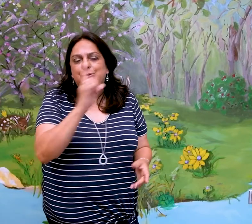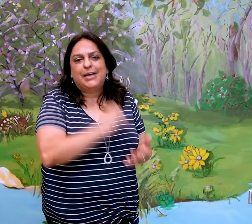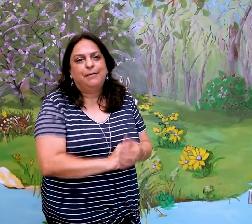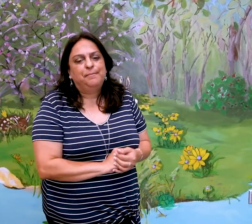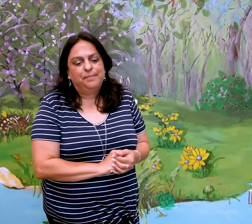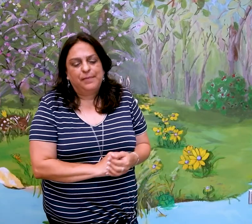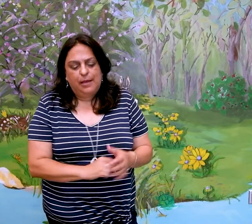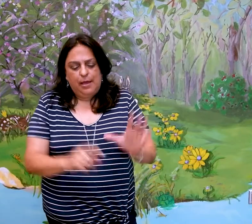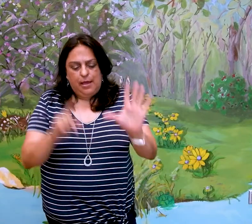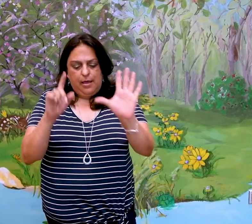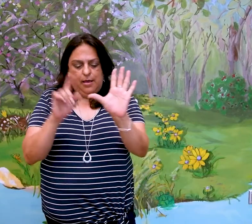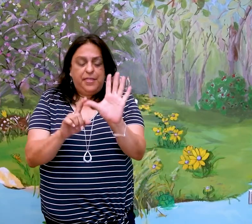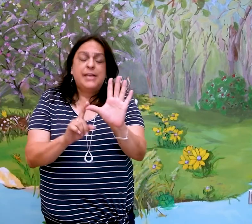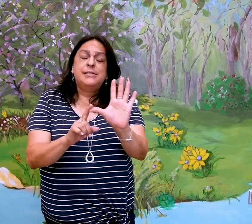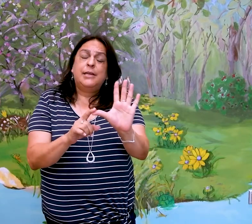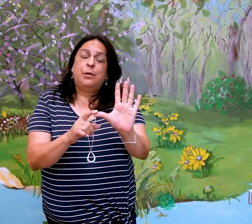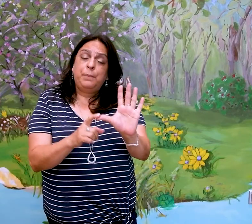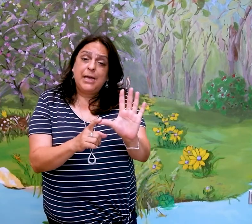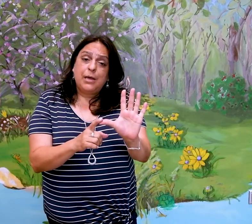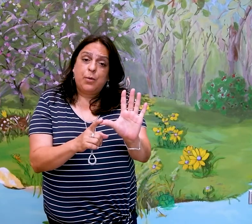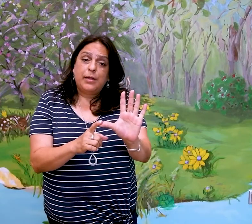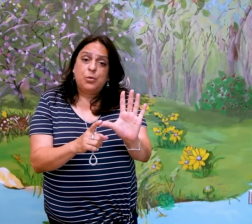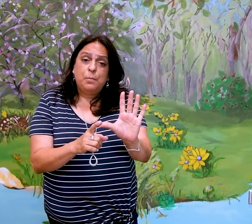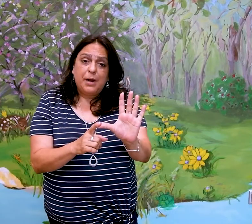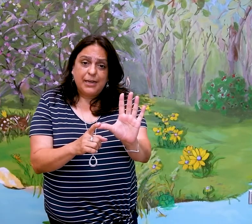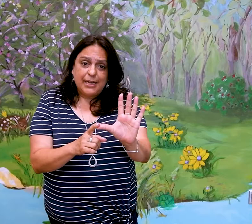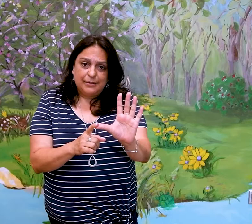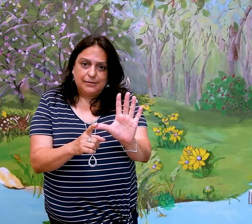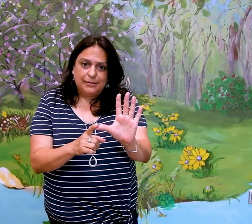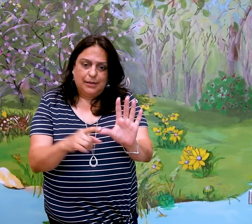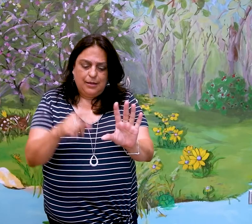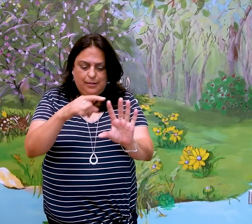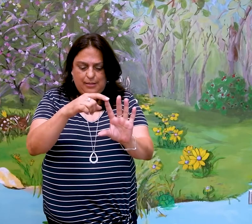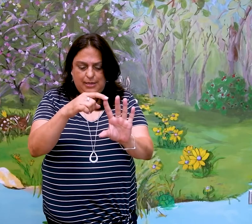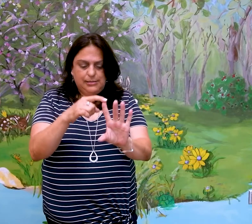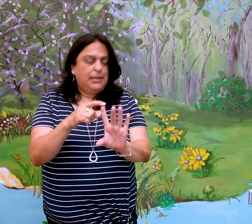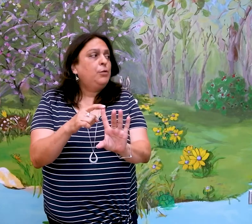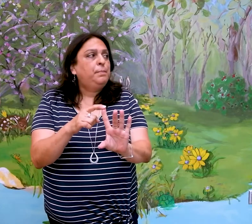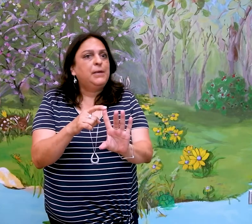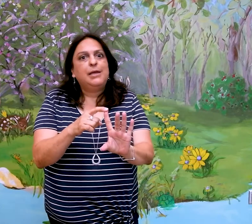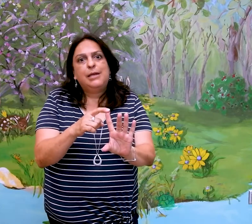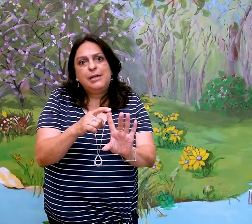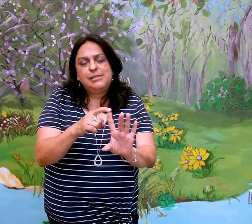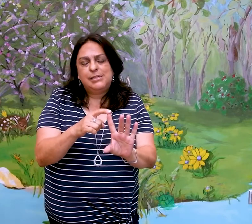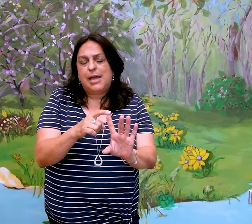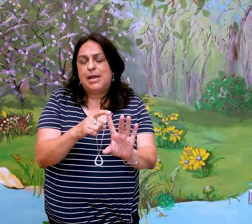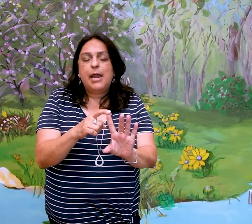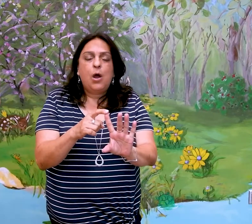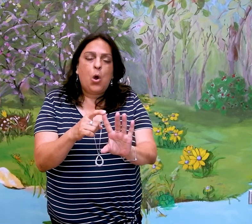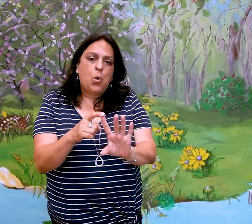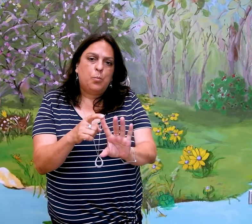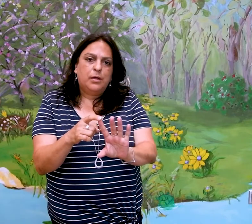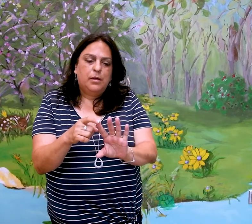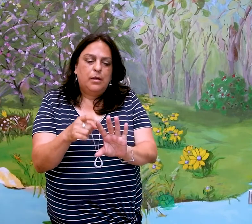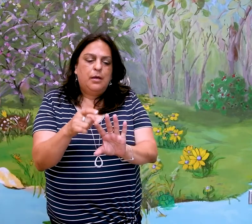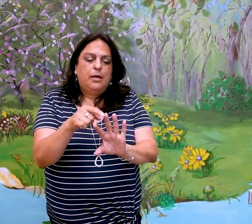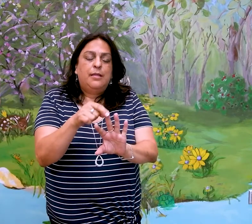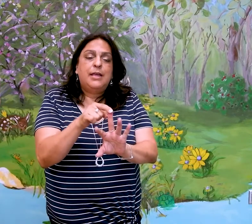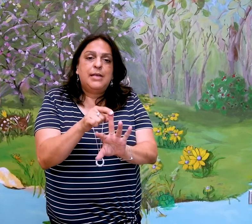again. This little piggy went to market. This little piggy stayed at home. This